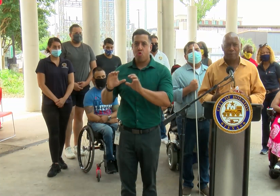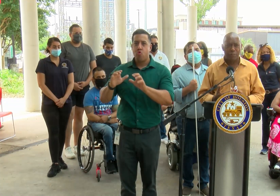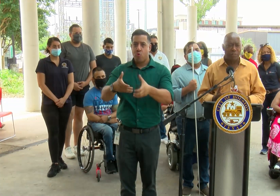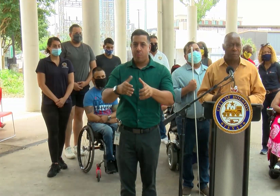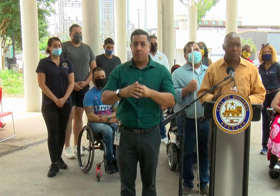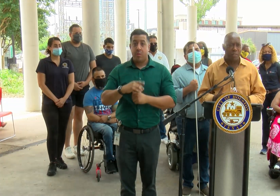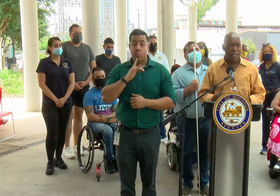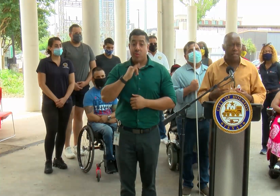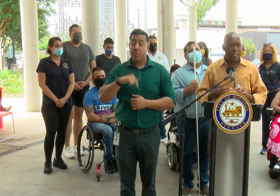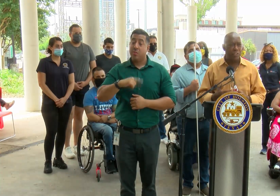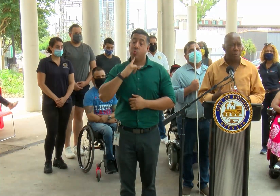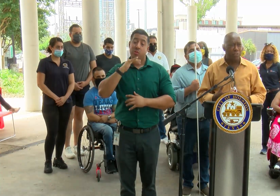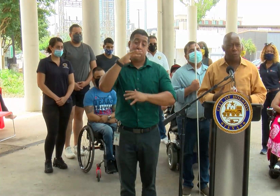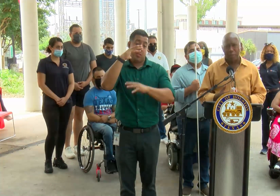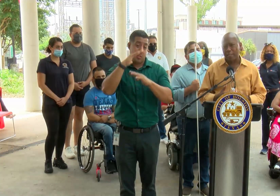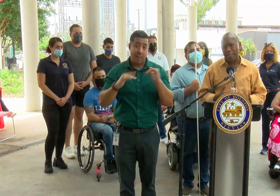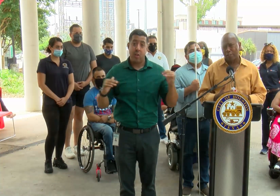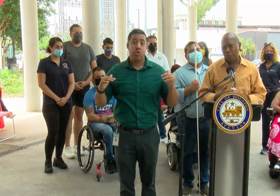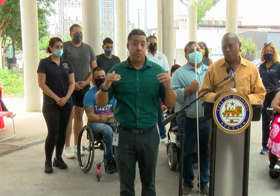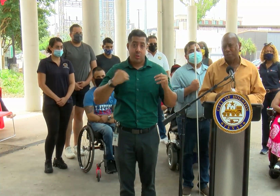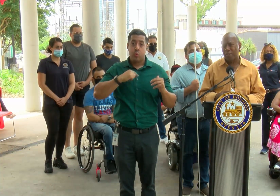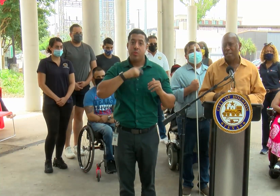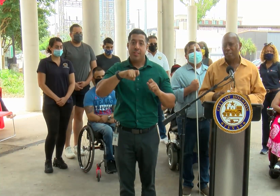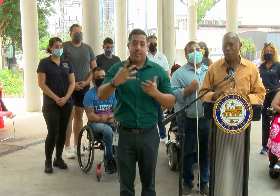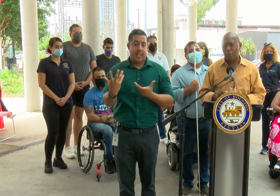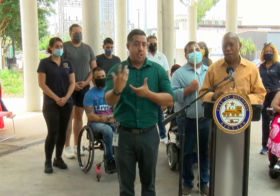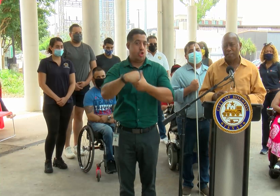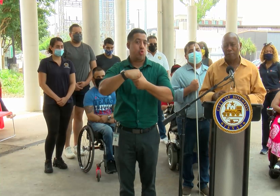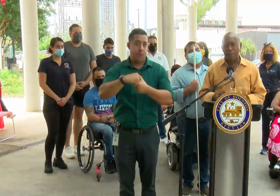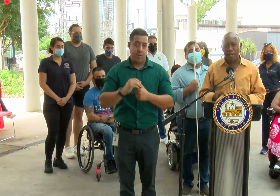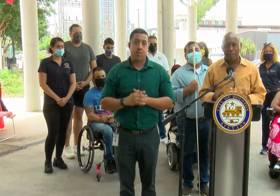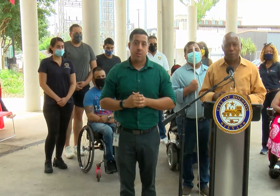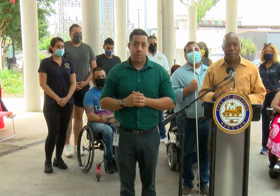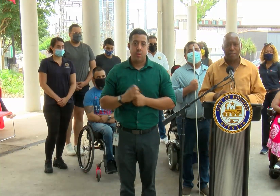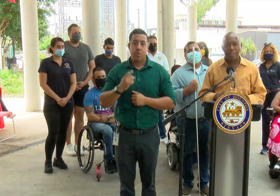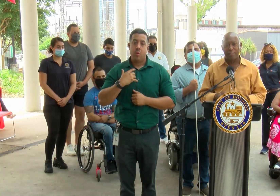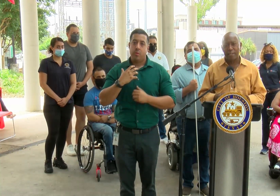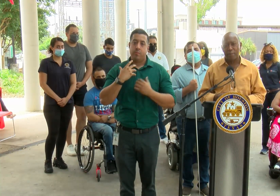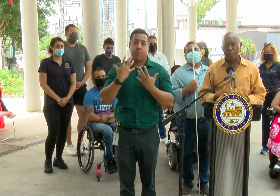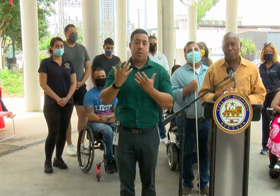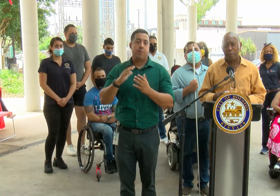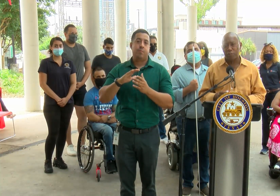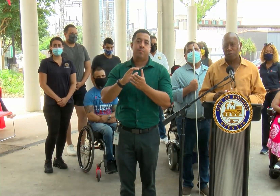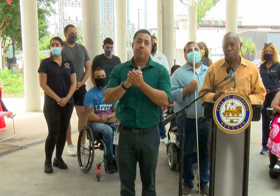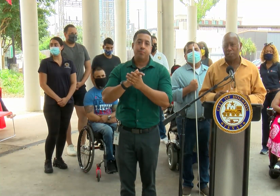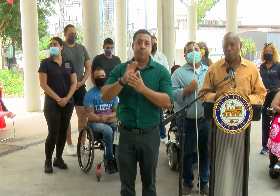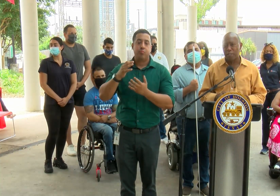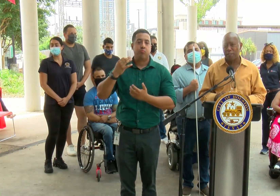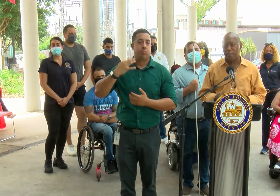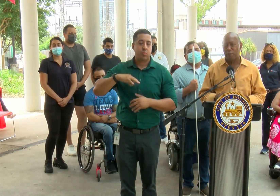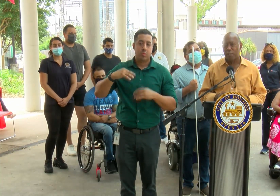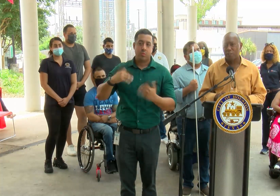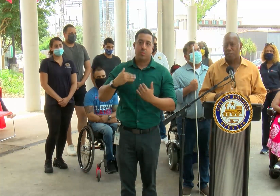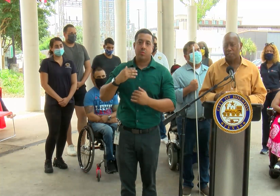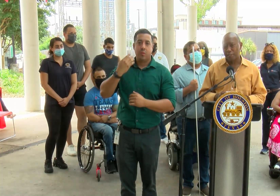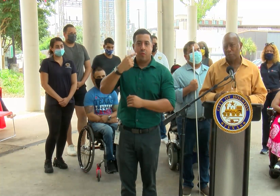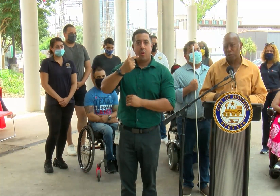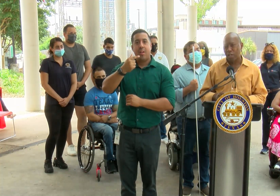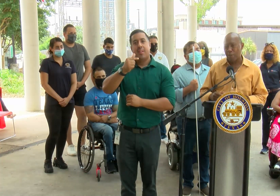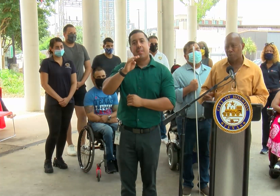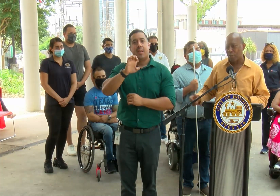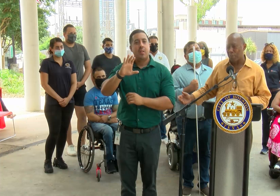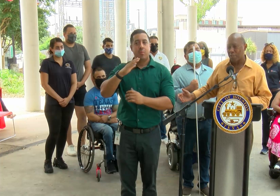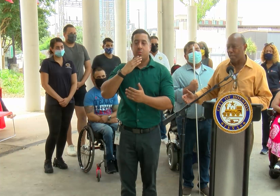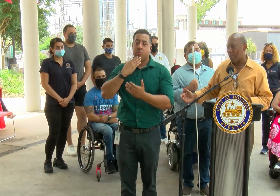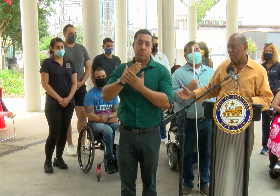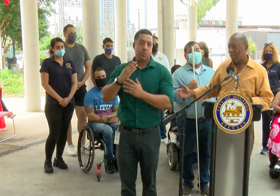totally diverse community, and it needs to be totally inclusive. So I give a lot of credit to Gabe Caceres, who's just been doing an exemplary